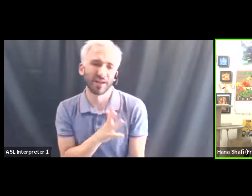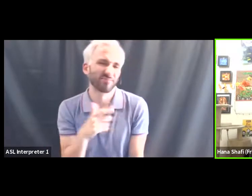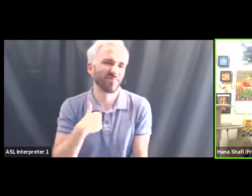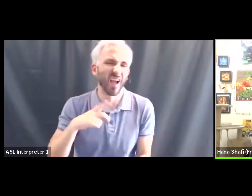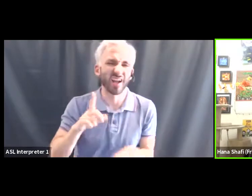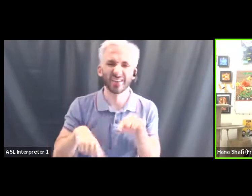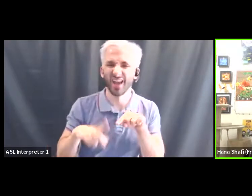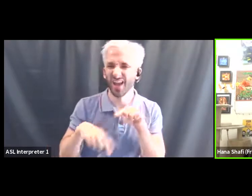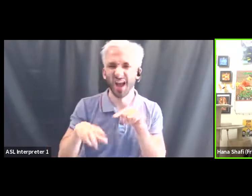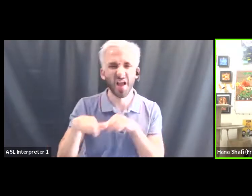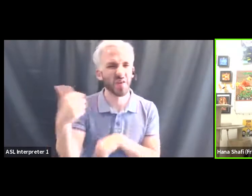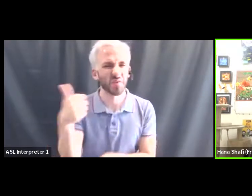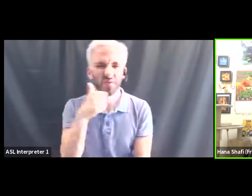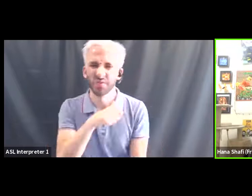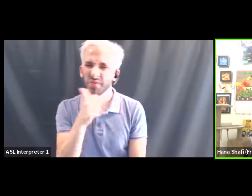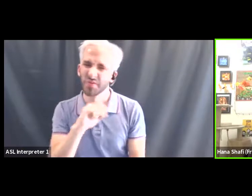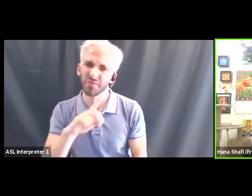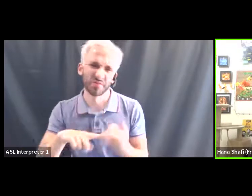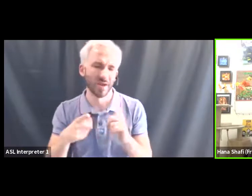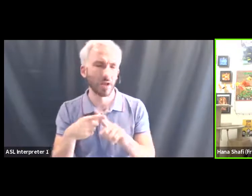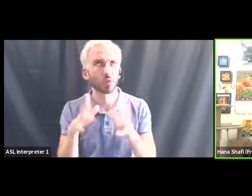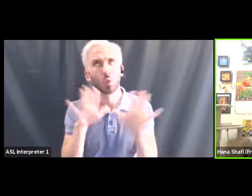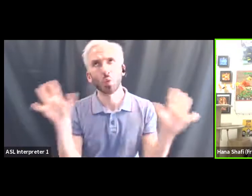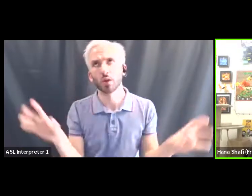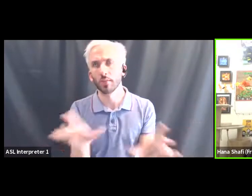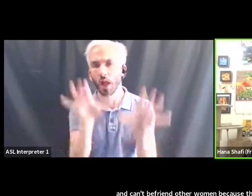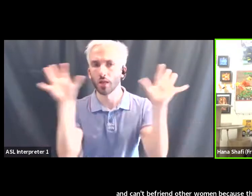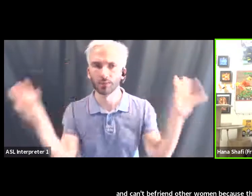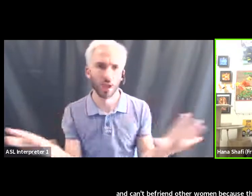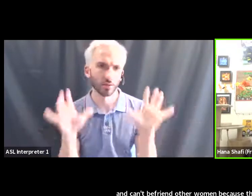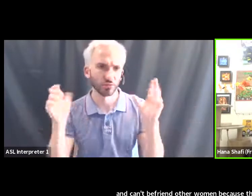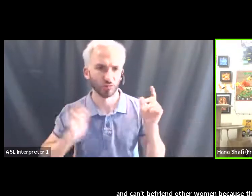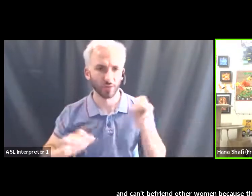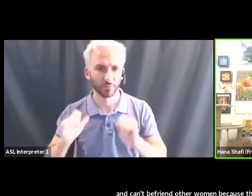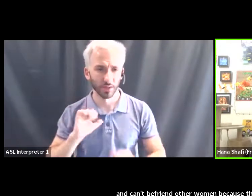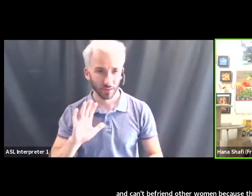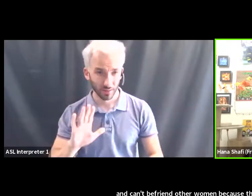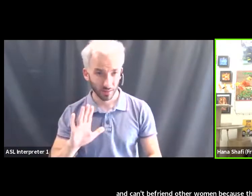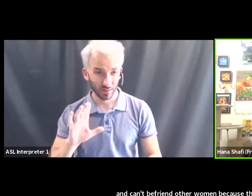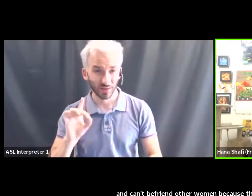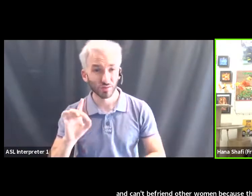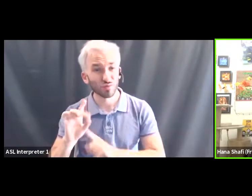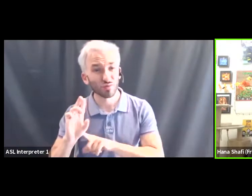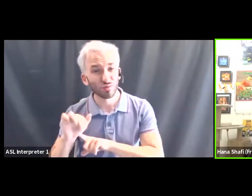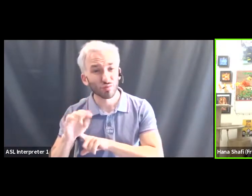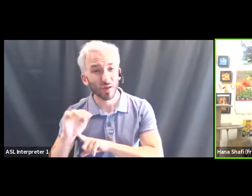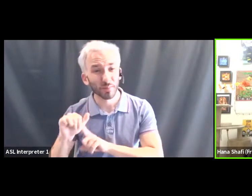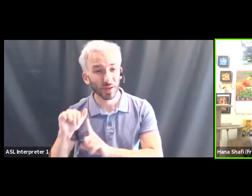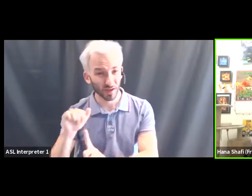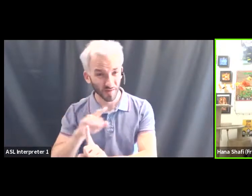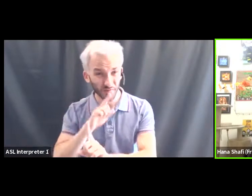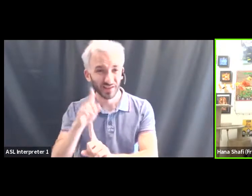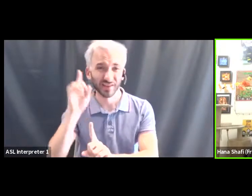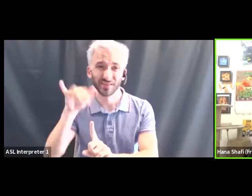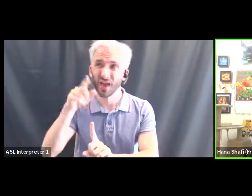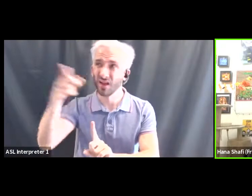because there's just too much drama. The drama in question here is just internalized